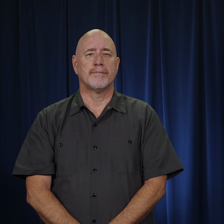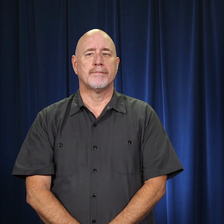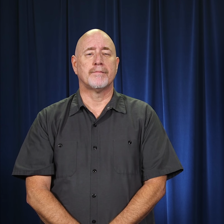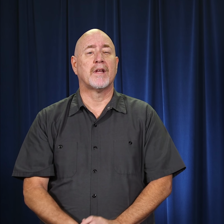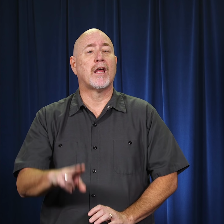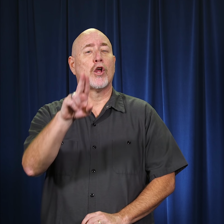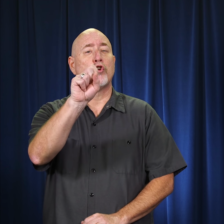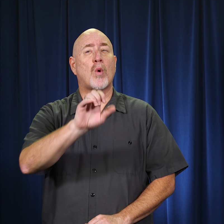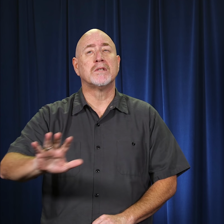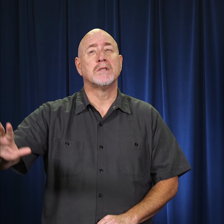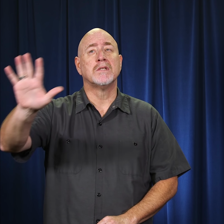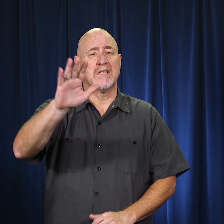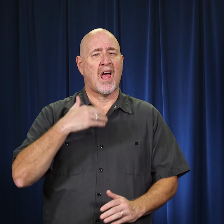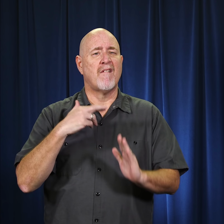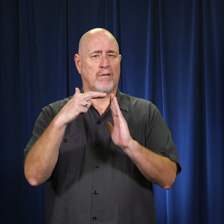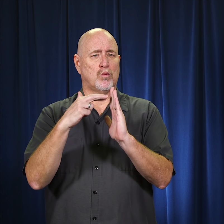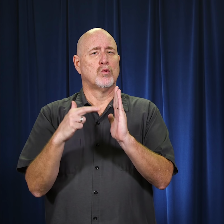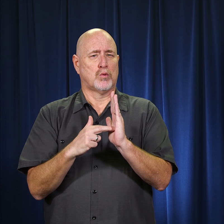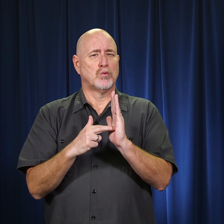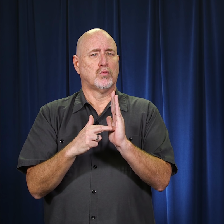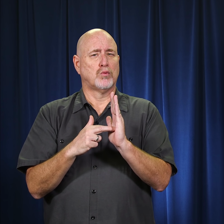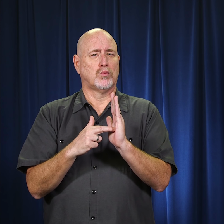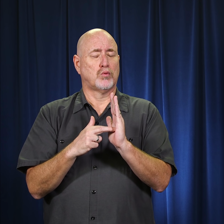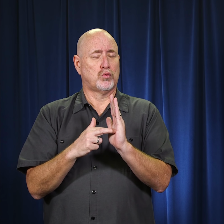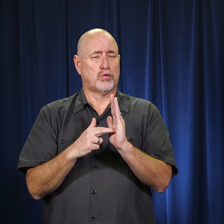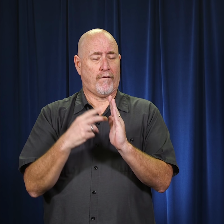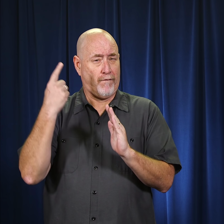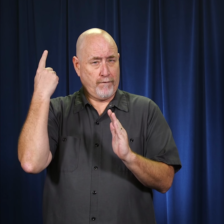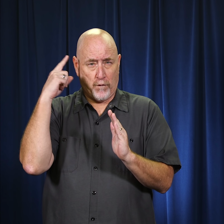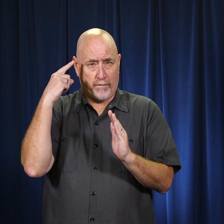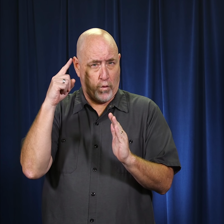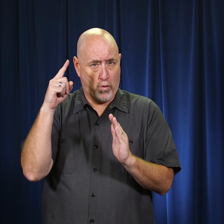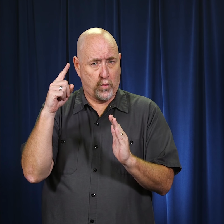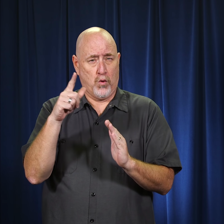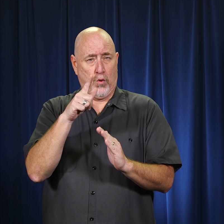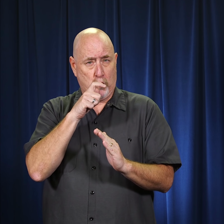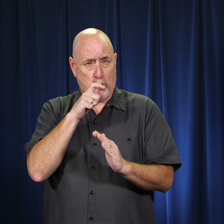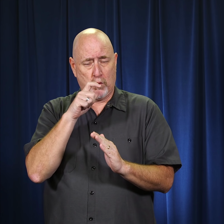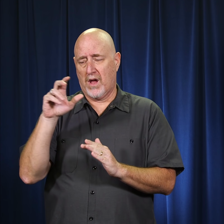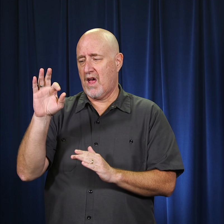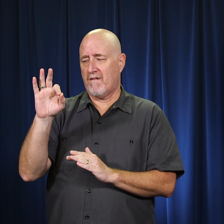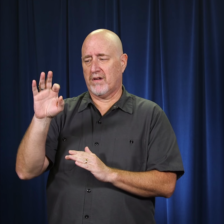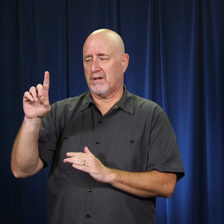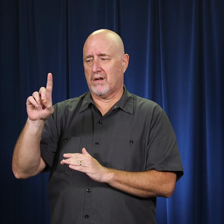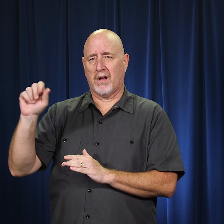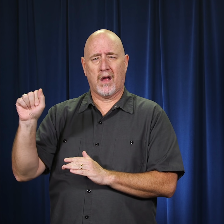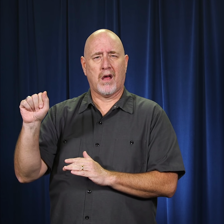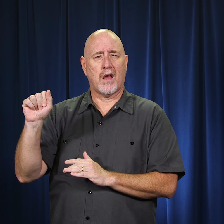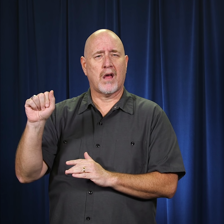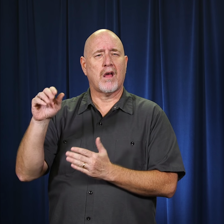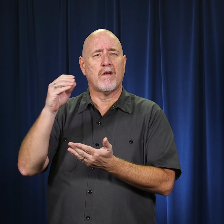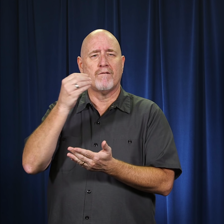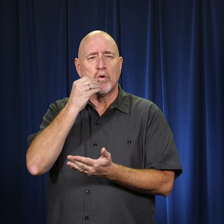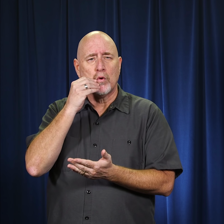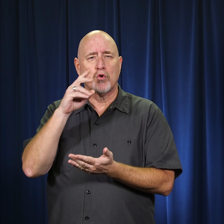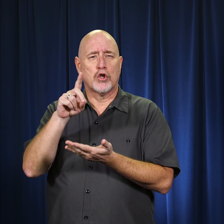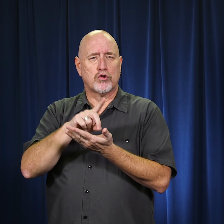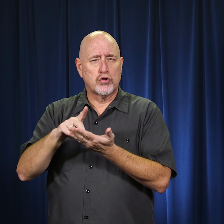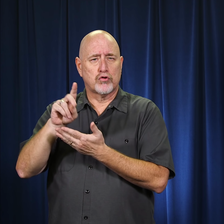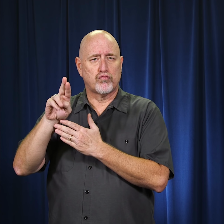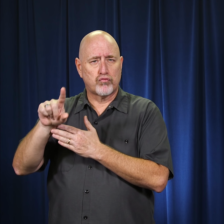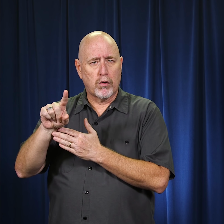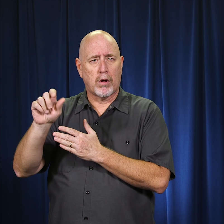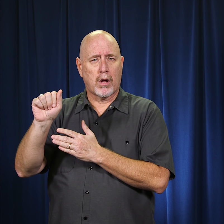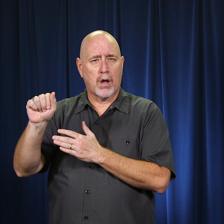In the United States, there are regulations that are put into place by the FDA, the Food and Drug Administration, that